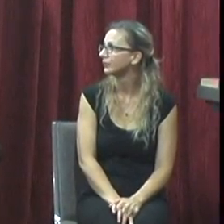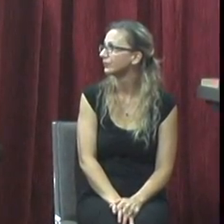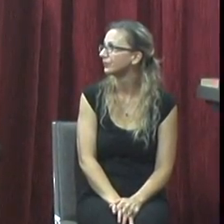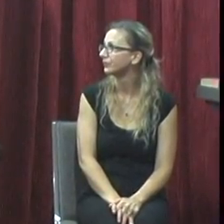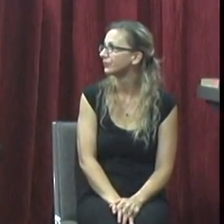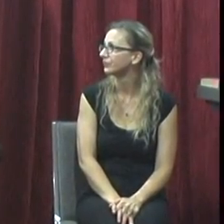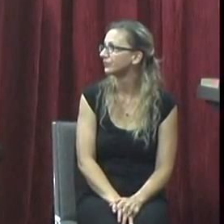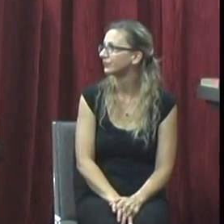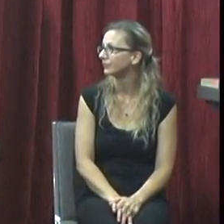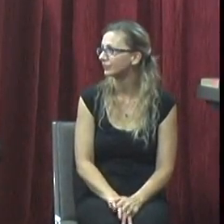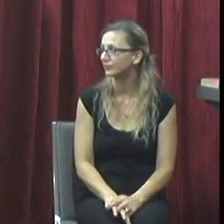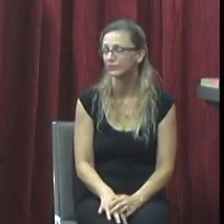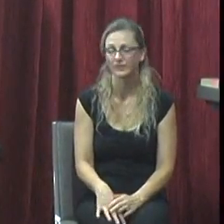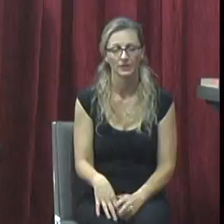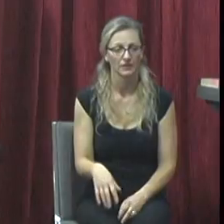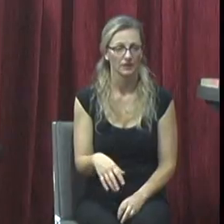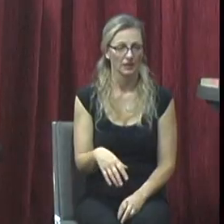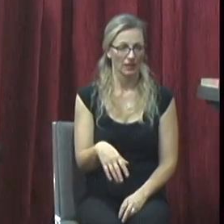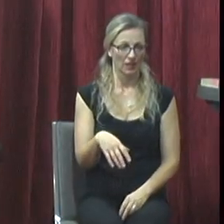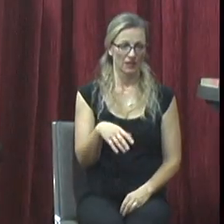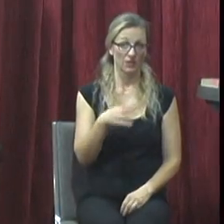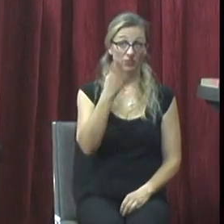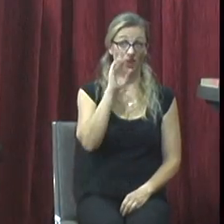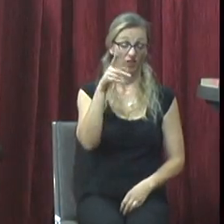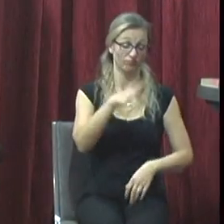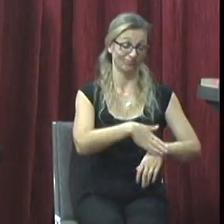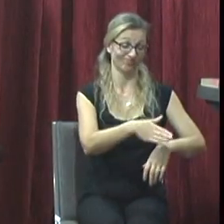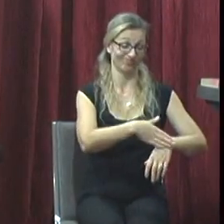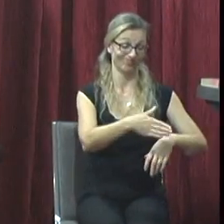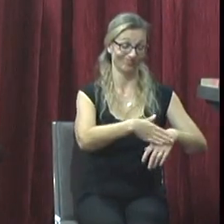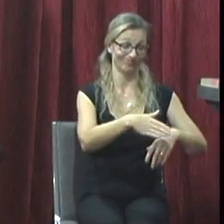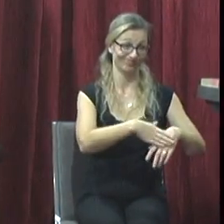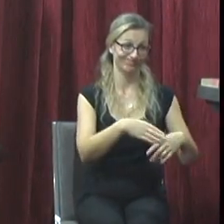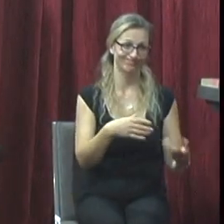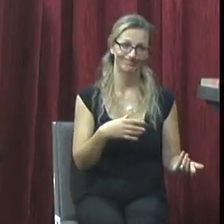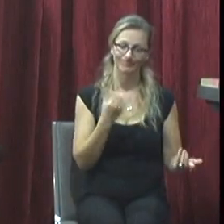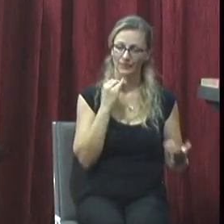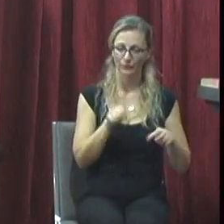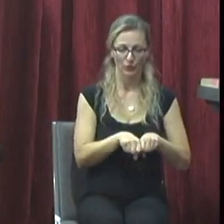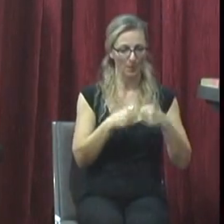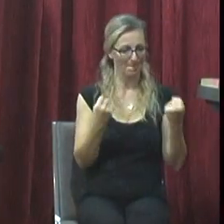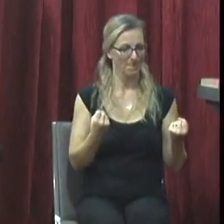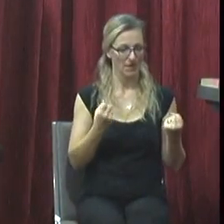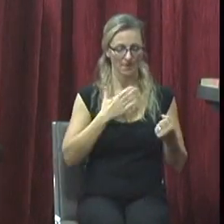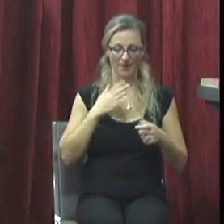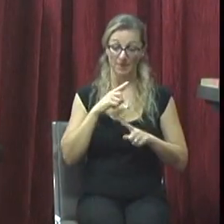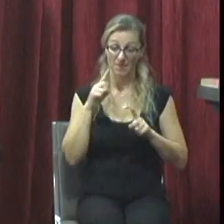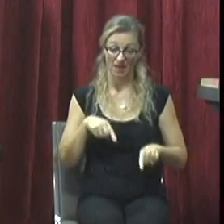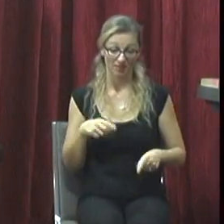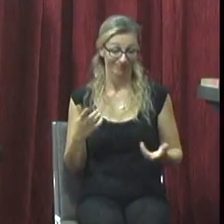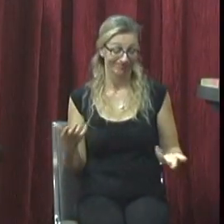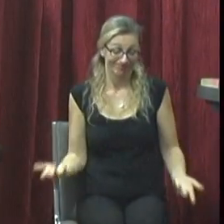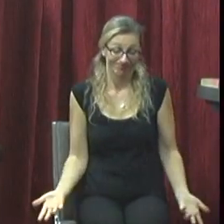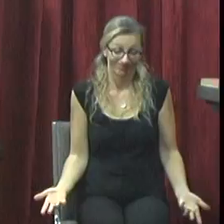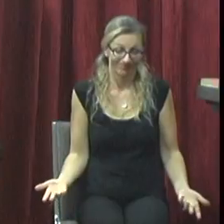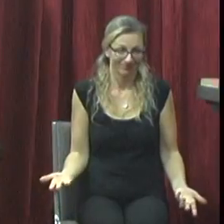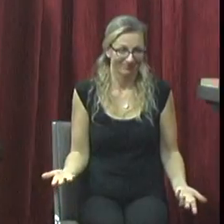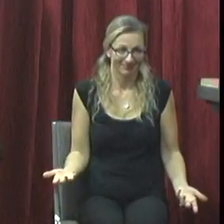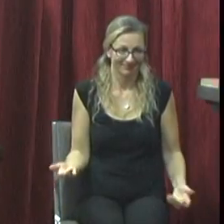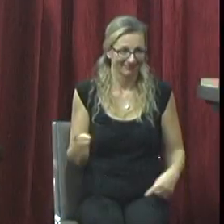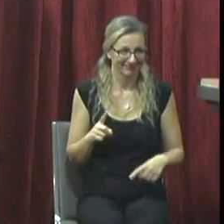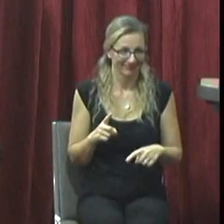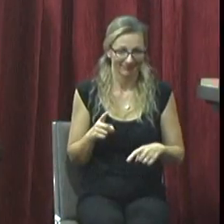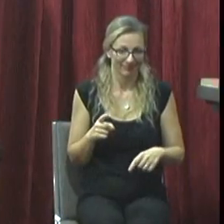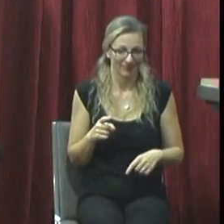this as it's a warning to us too. Transgressing God's commands makes us powerless to stand against our